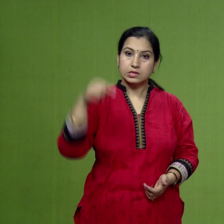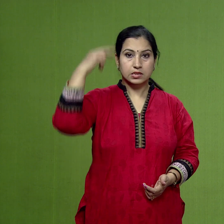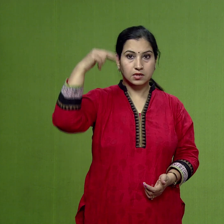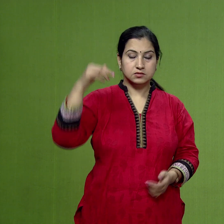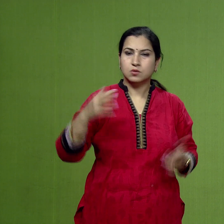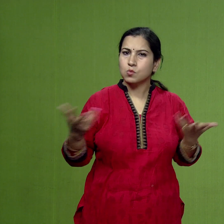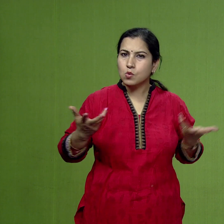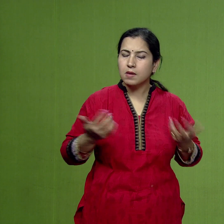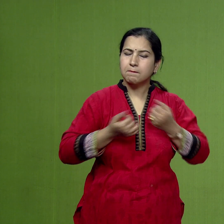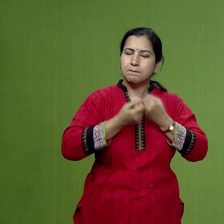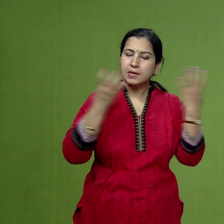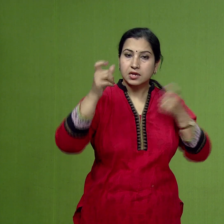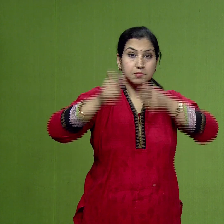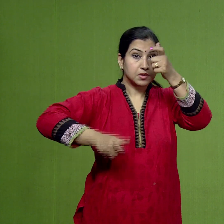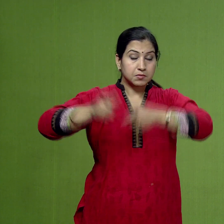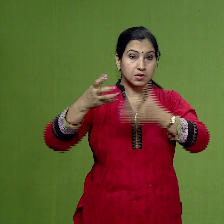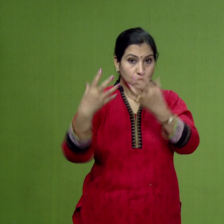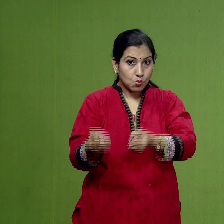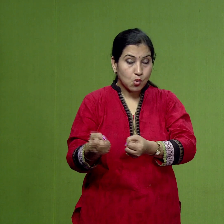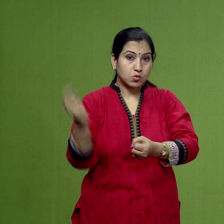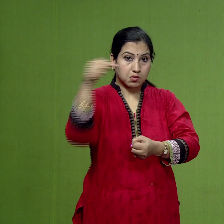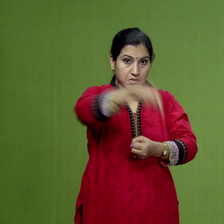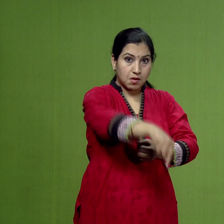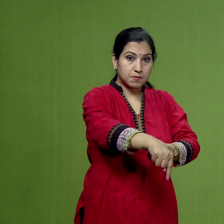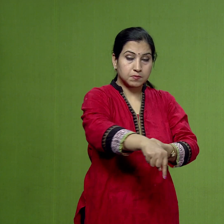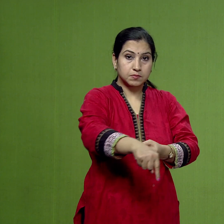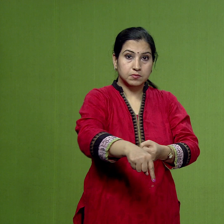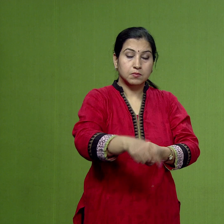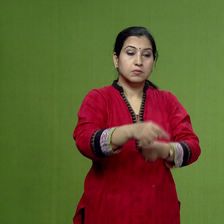why many people want to come to the capital cities